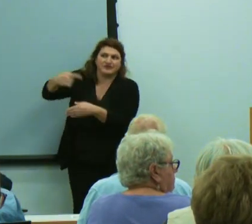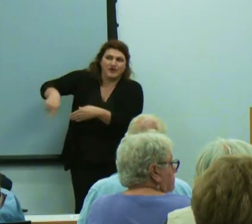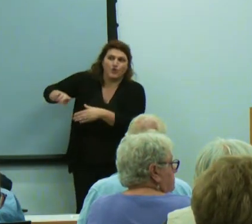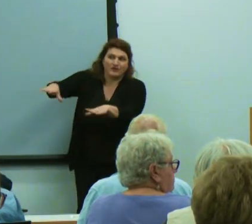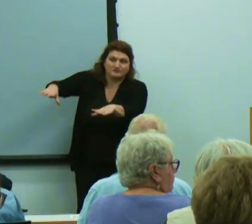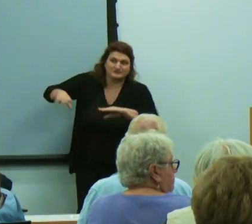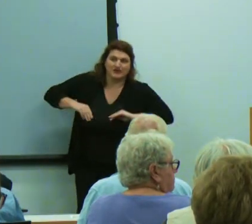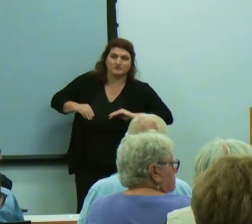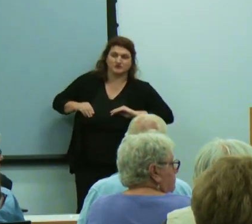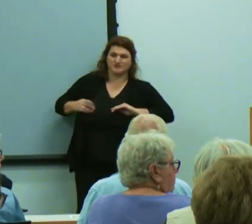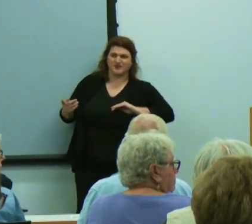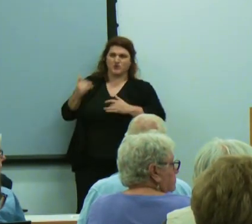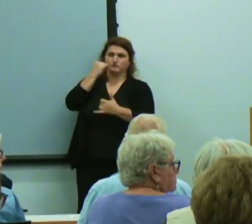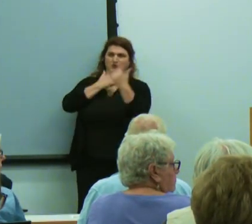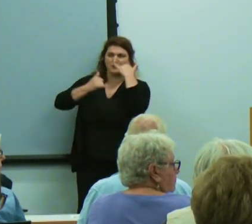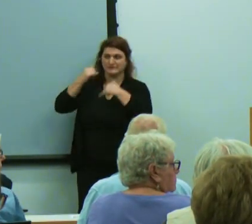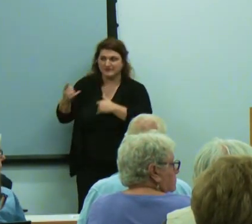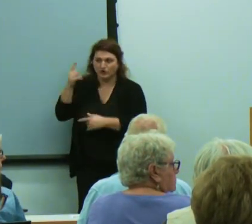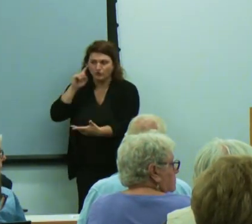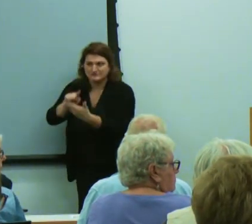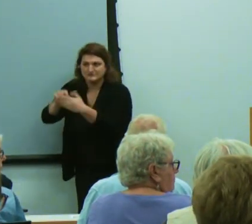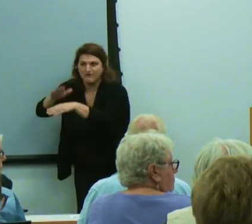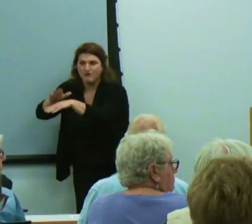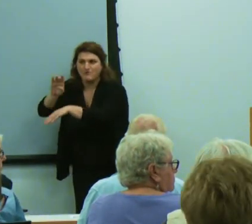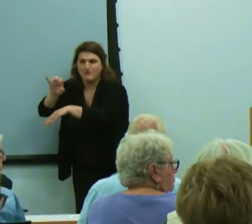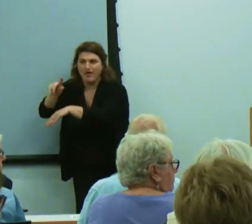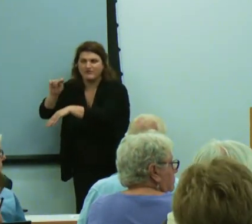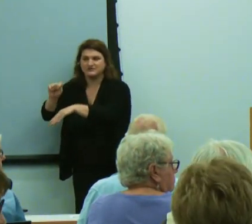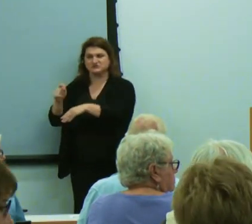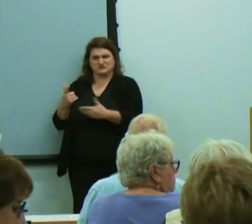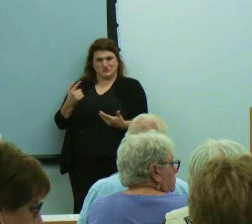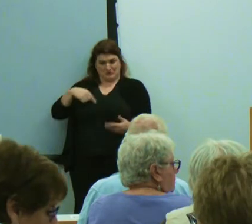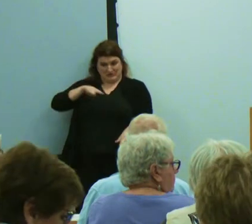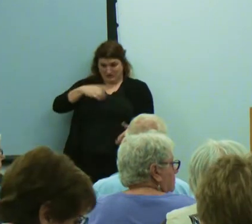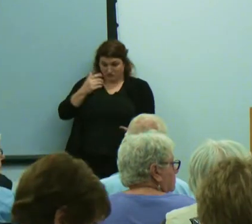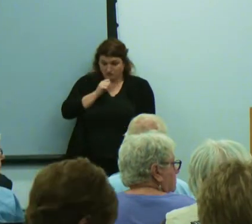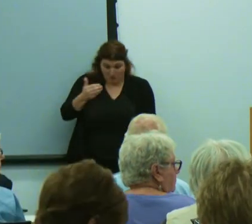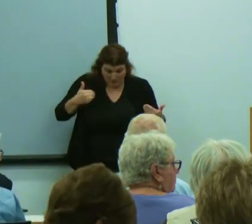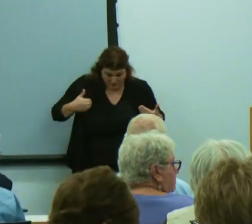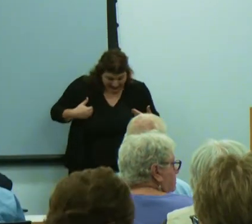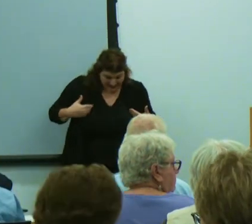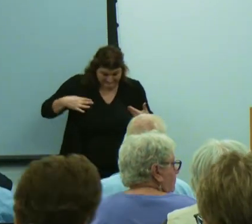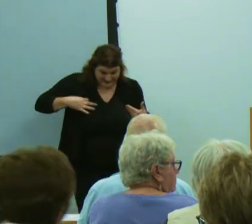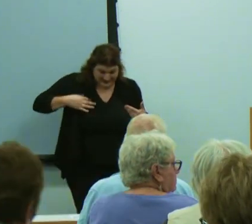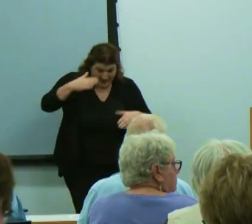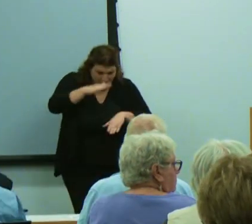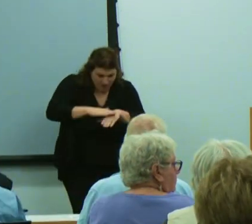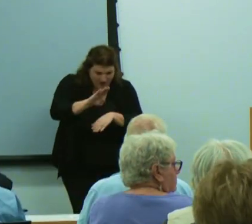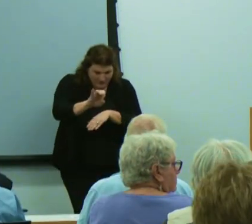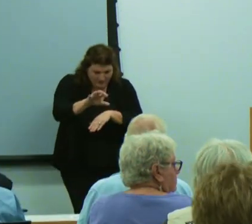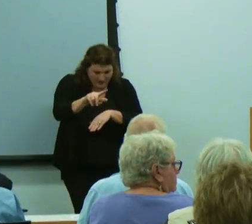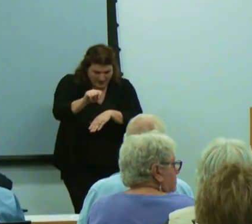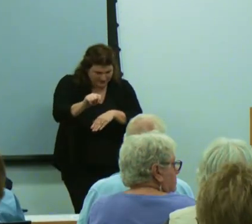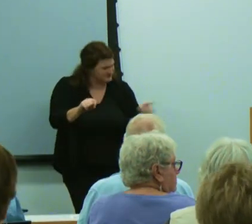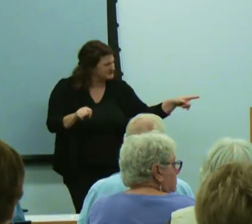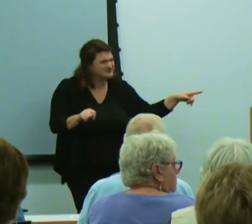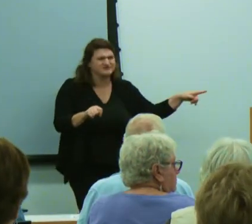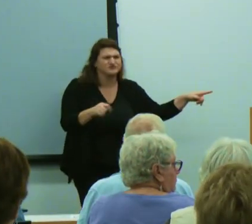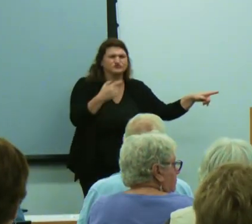they find on the ballot. So we don't get candidates even on the ballot who are trying to get on the ballot if they are not. Sir, could